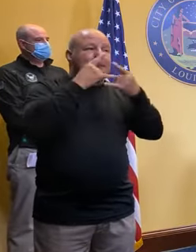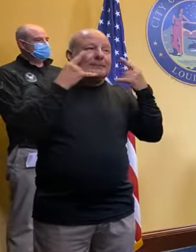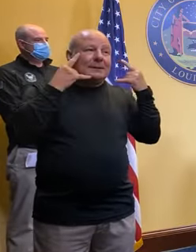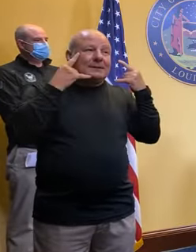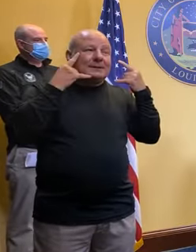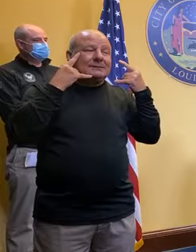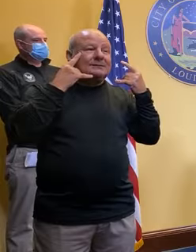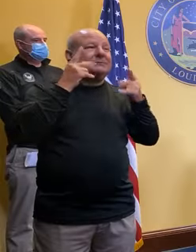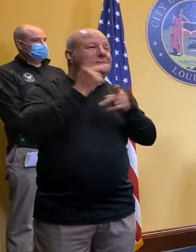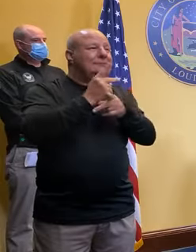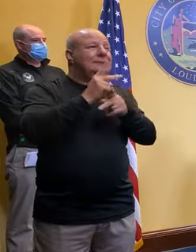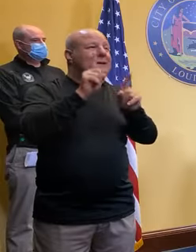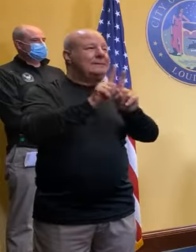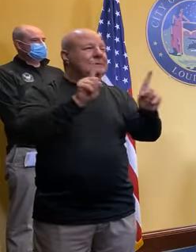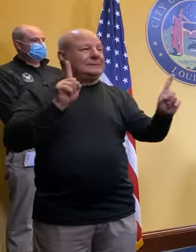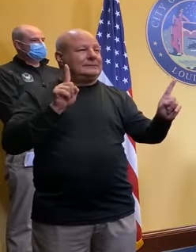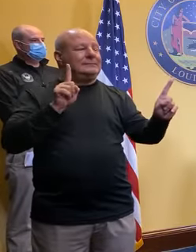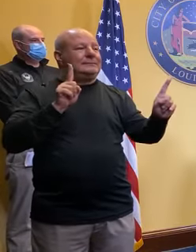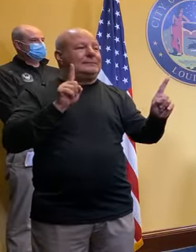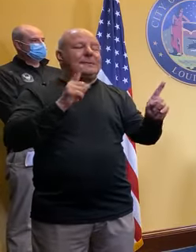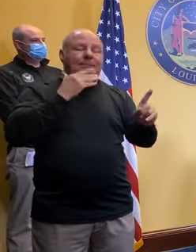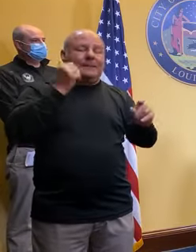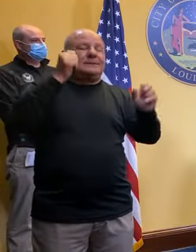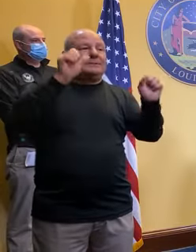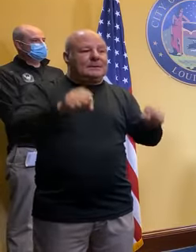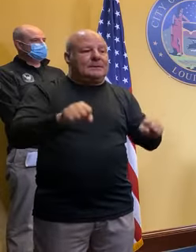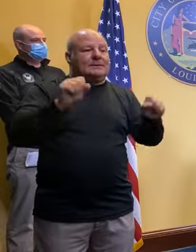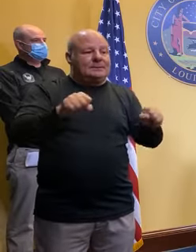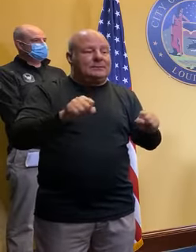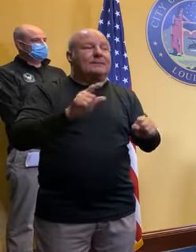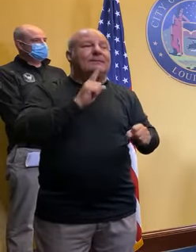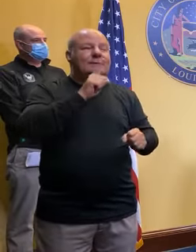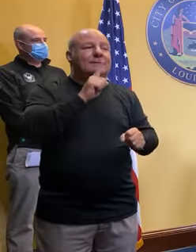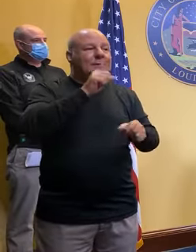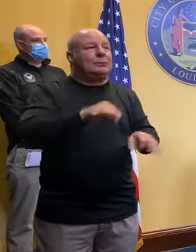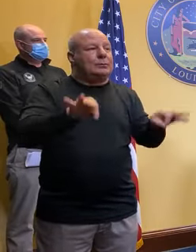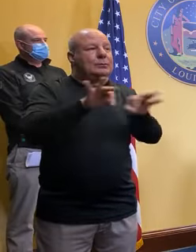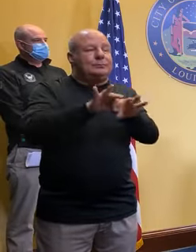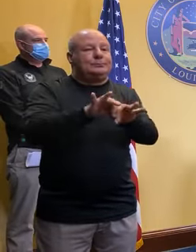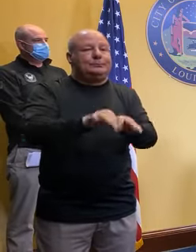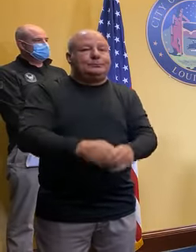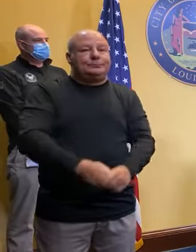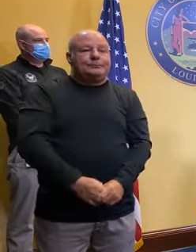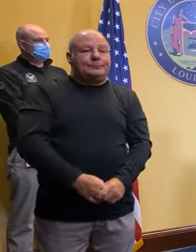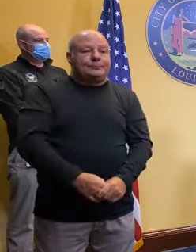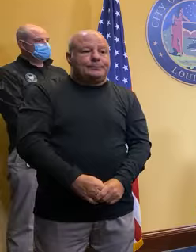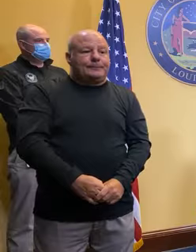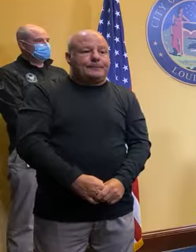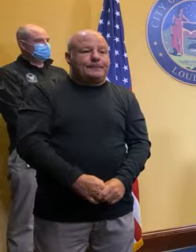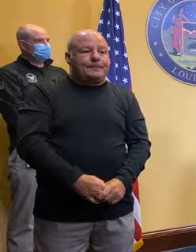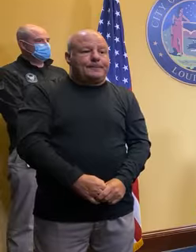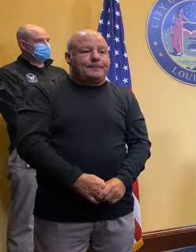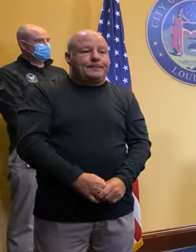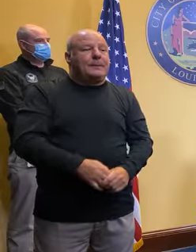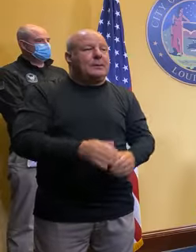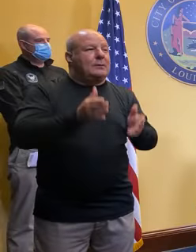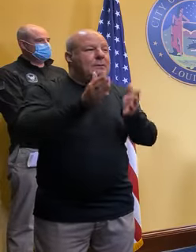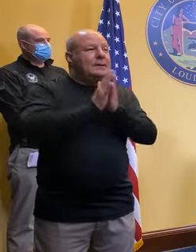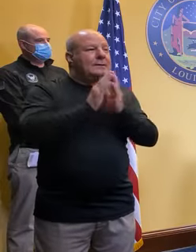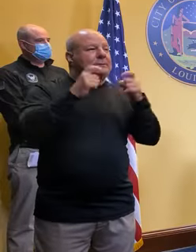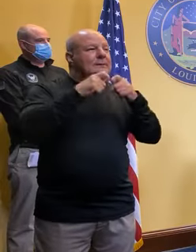we keep our distance and as best as possible. Very, very important. We have asked